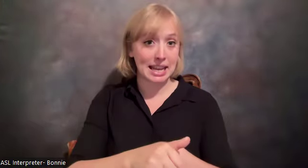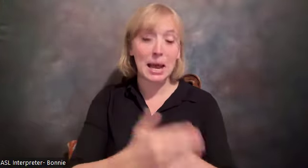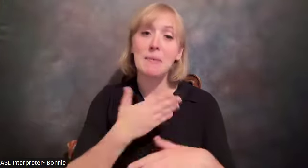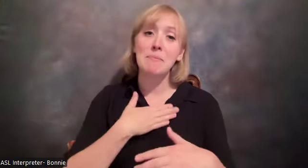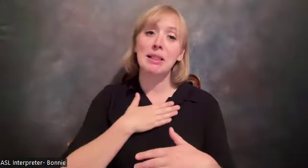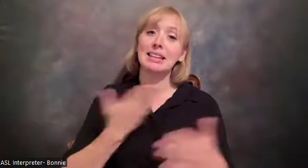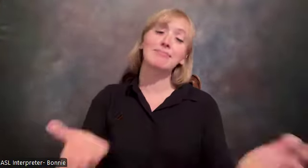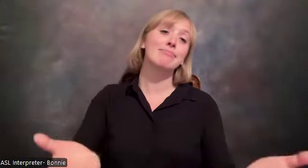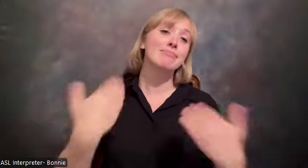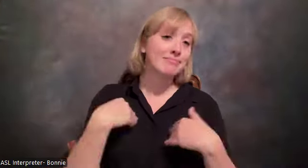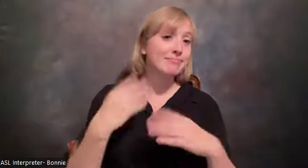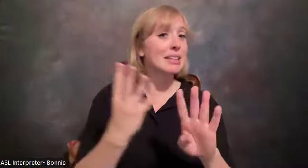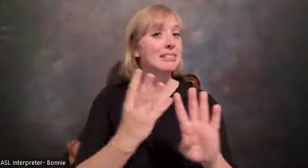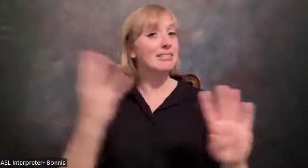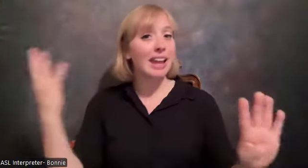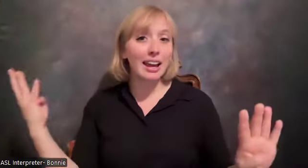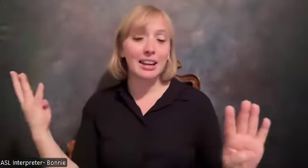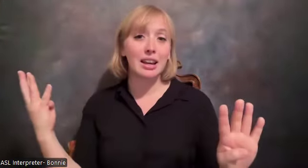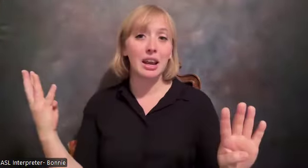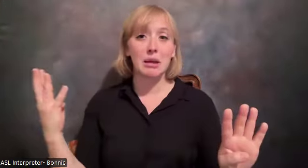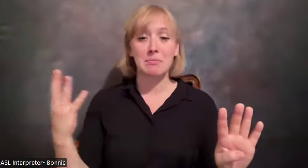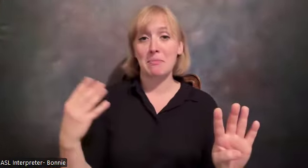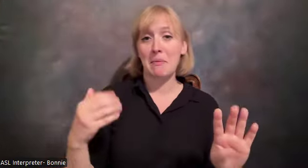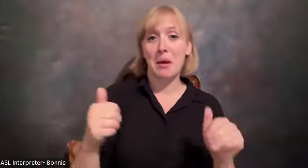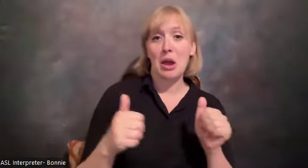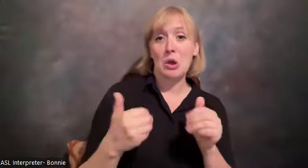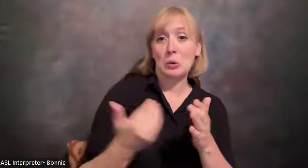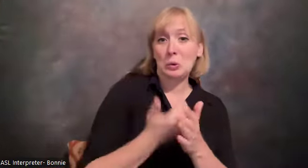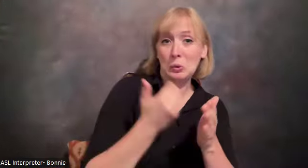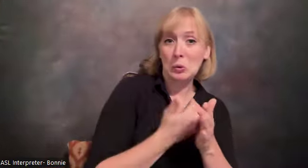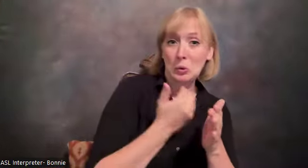on up front, line up over here, according to sobriety, please.